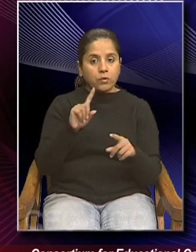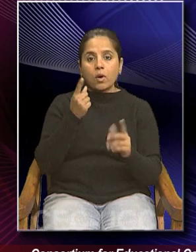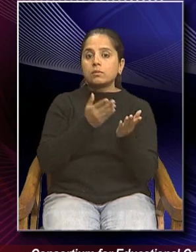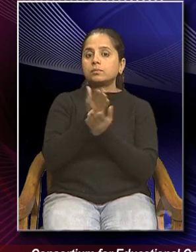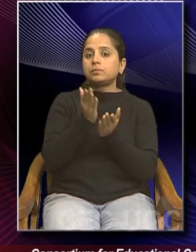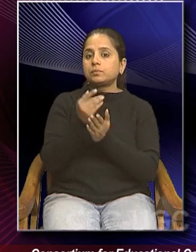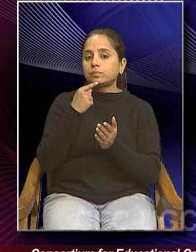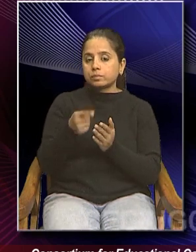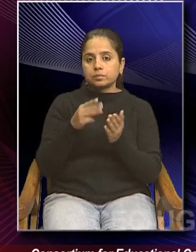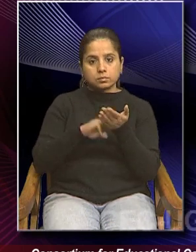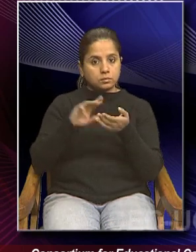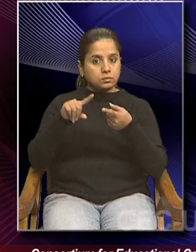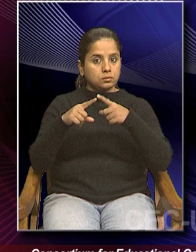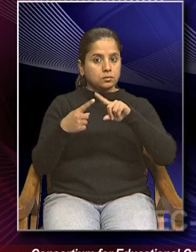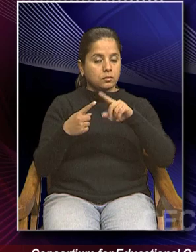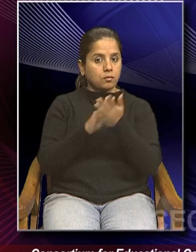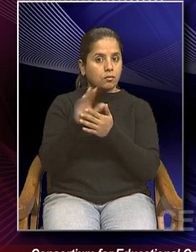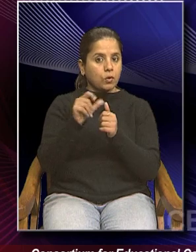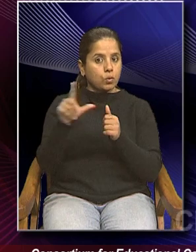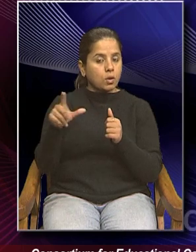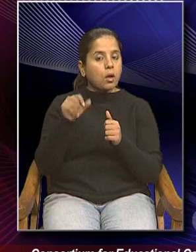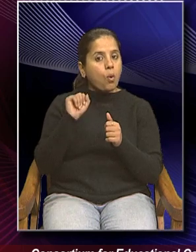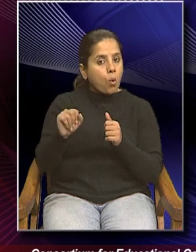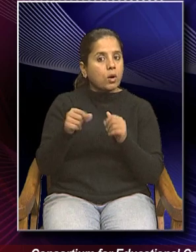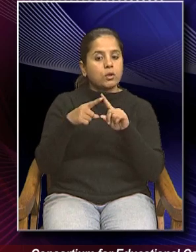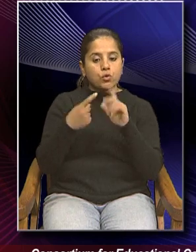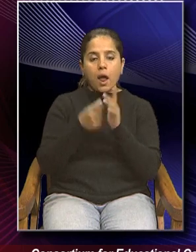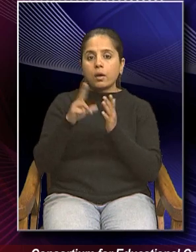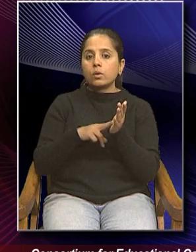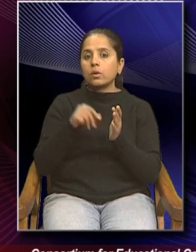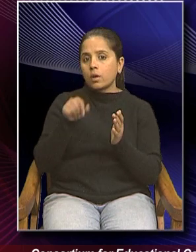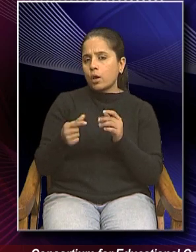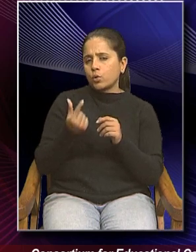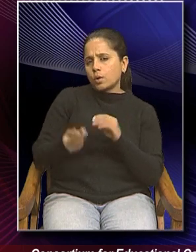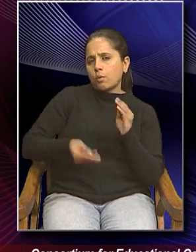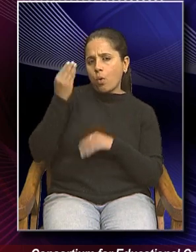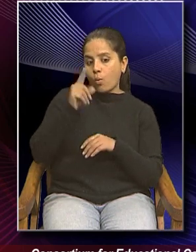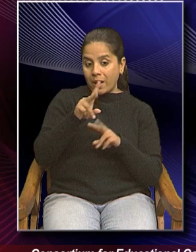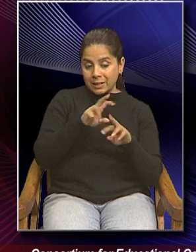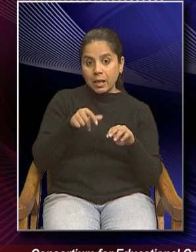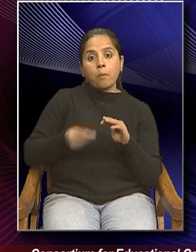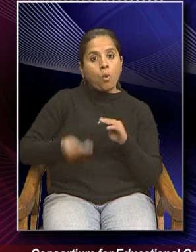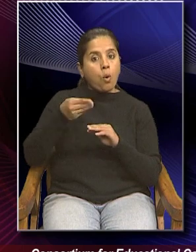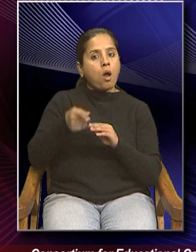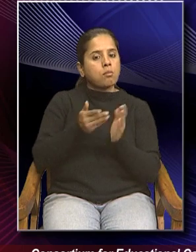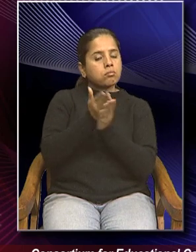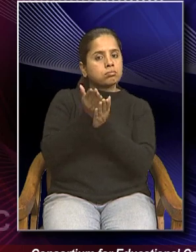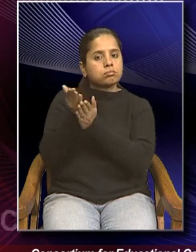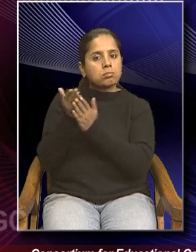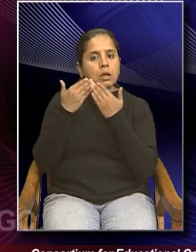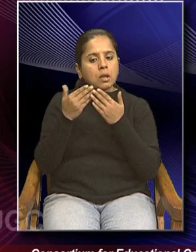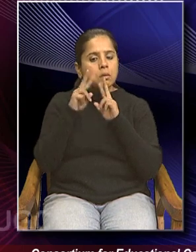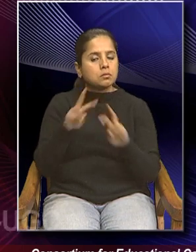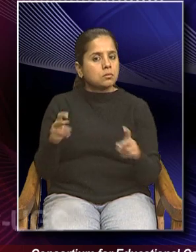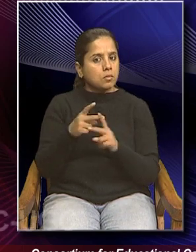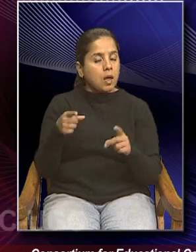is methodological triangulation, which uses more than one research approaches in a study.